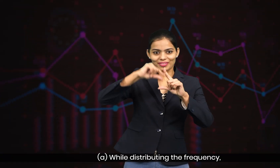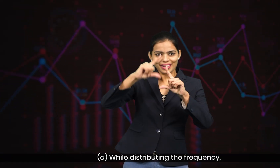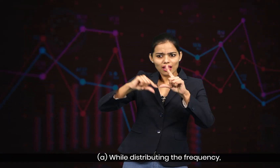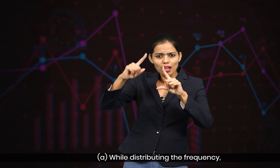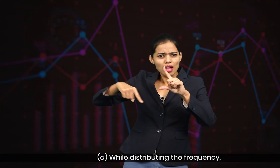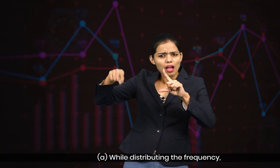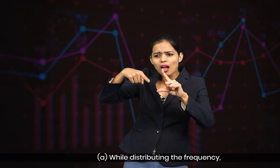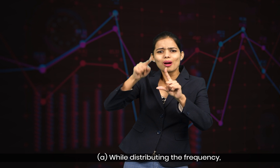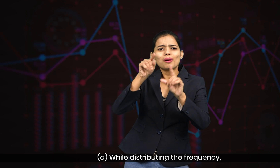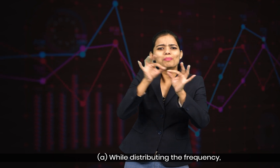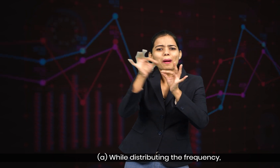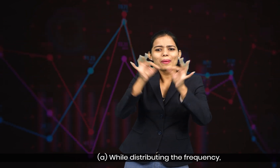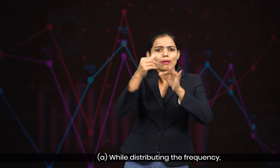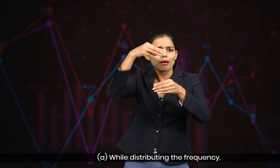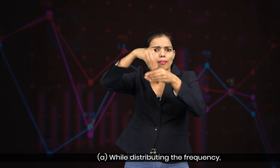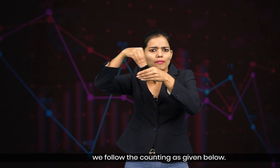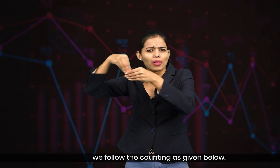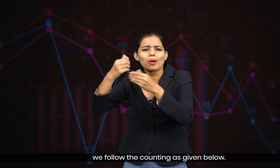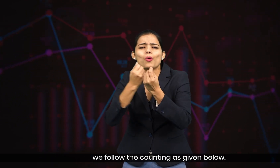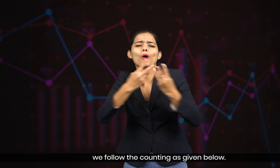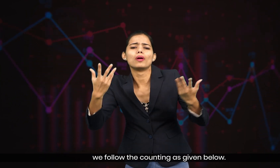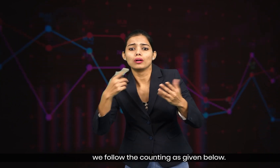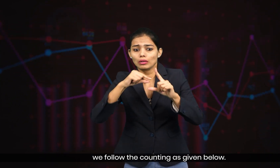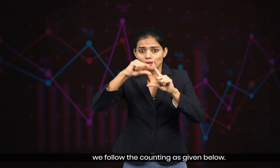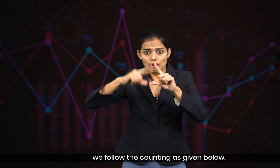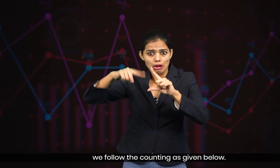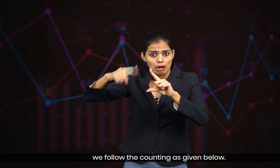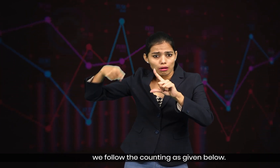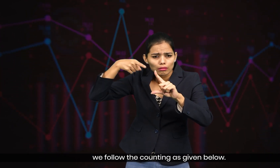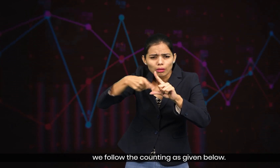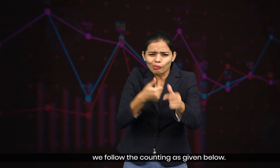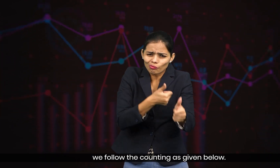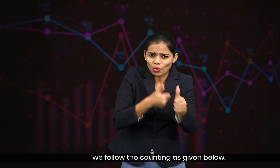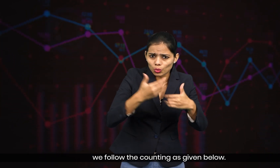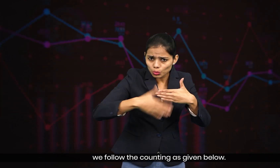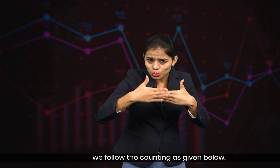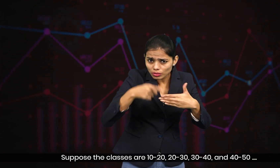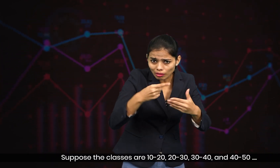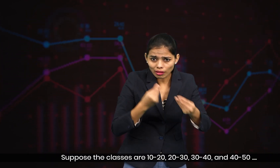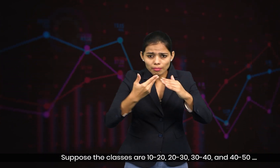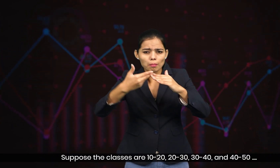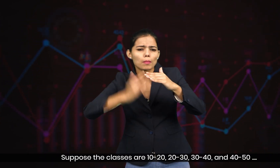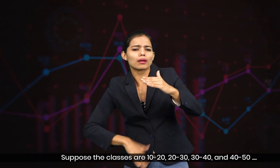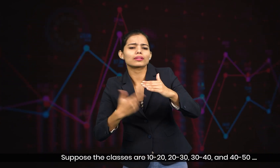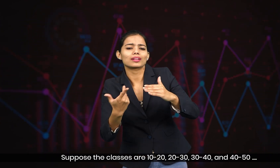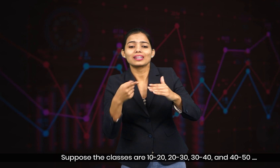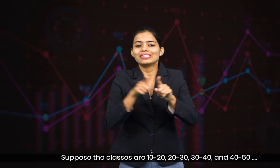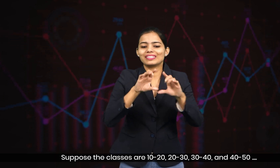While distributing the frequency, we follow the counting as given below. Suppose the classes are 10